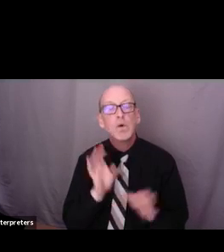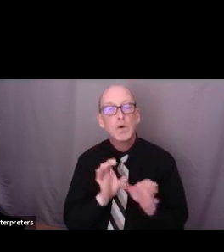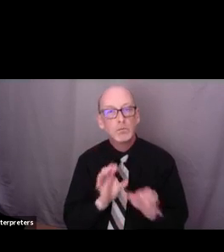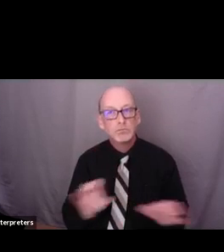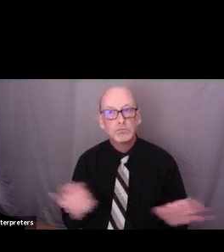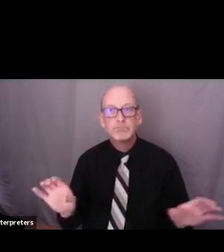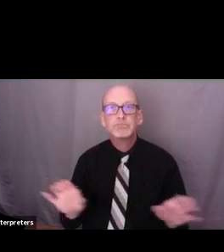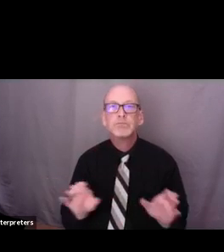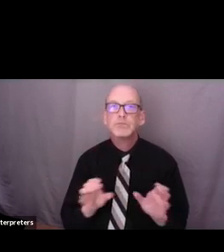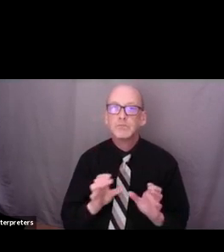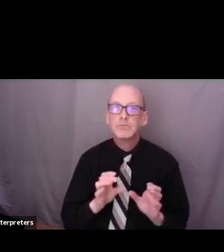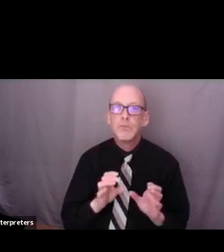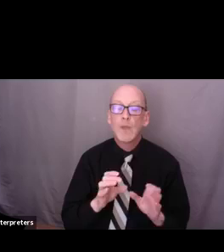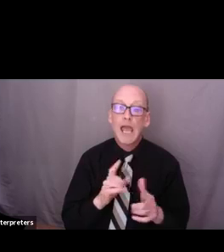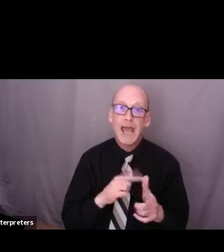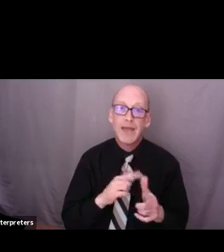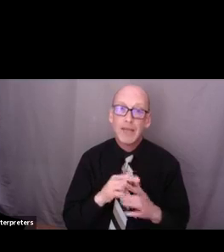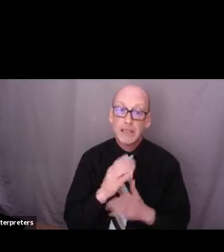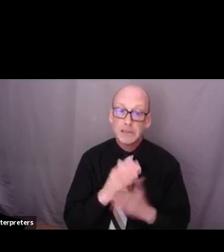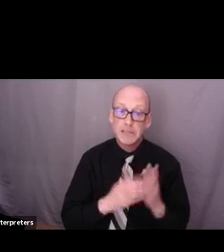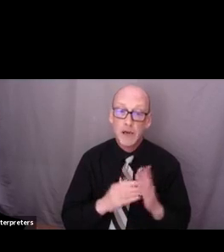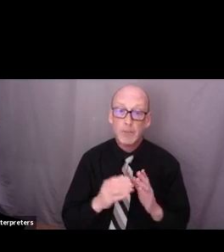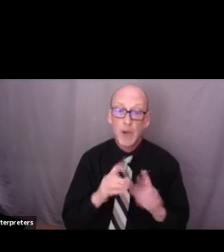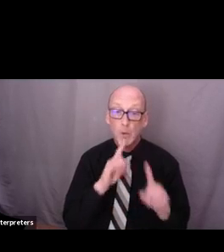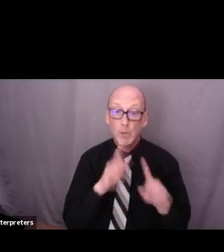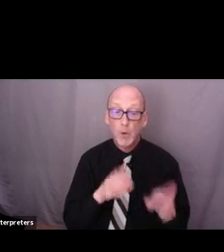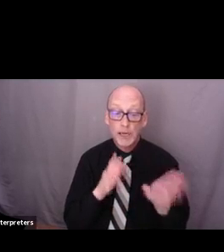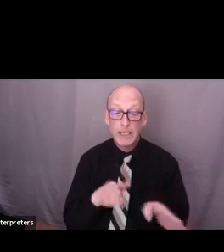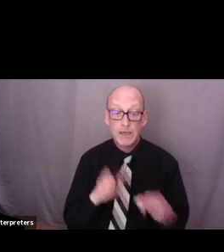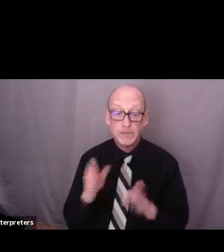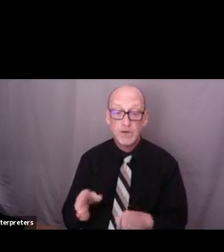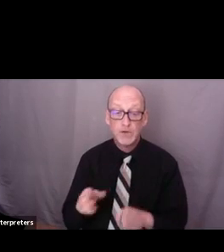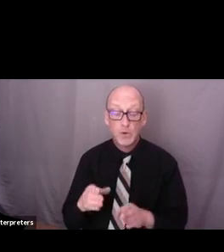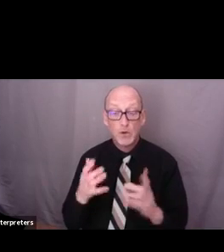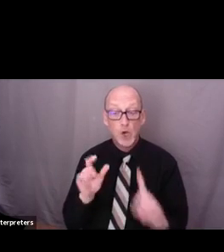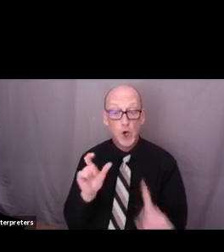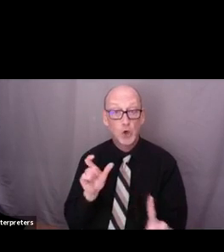Others are still cohorting individuals who, are out of that quarantine